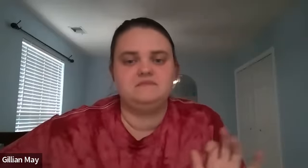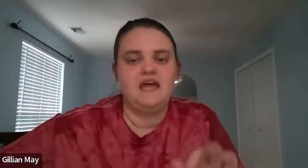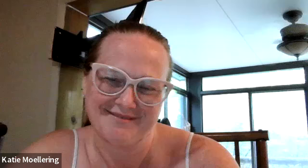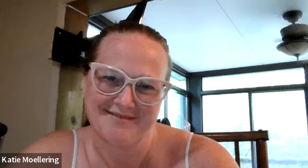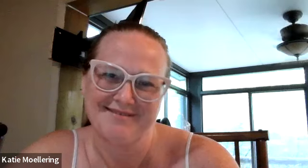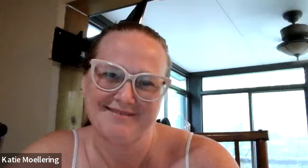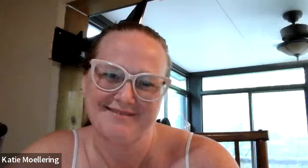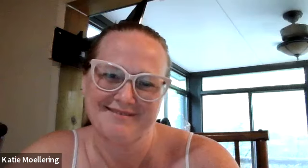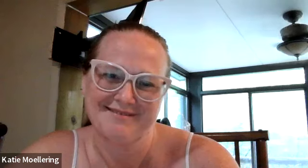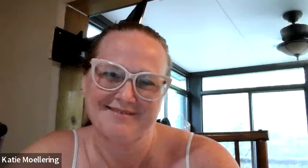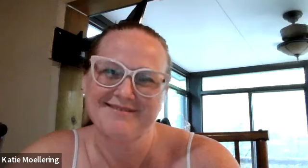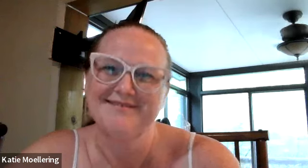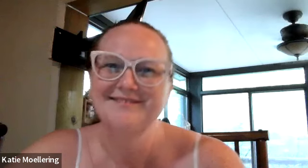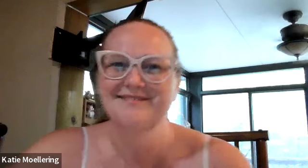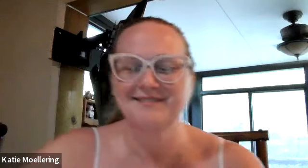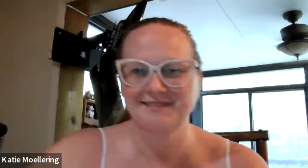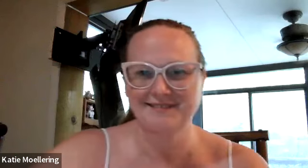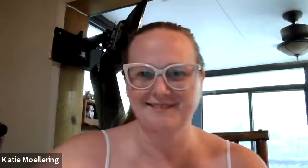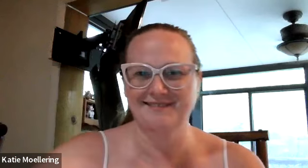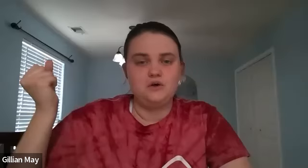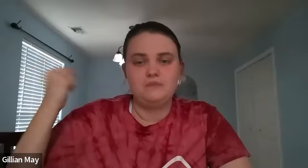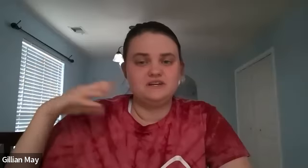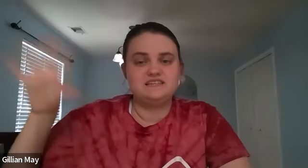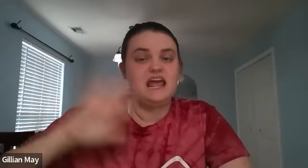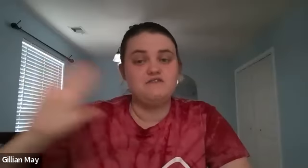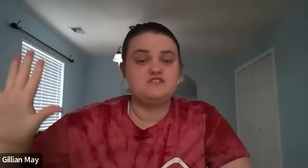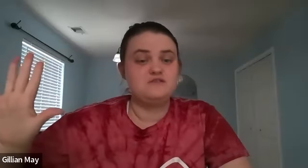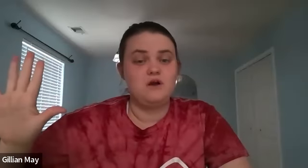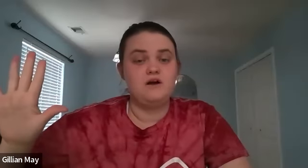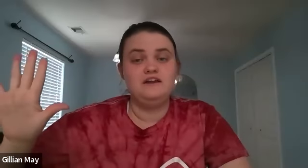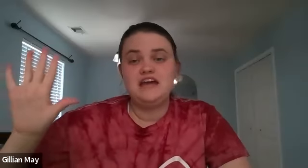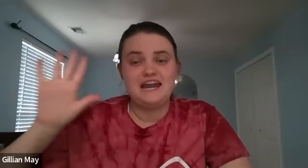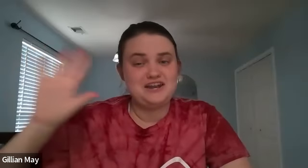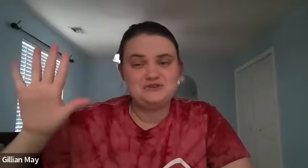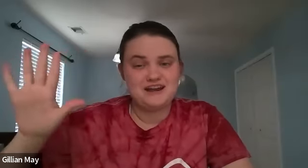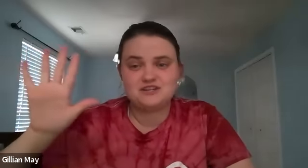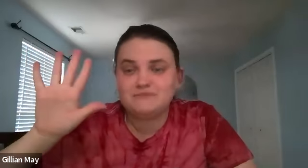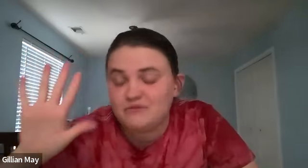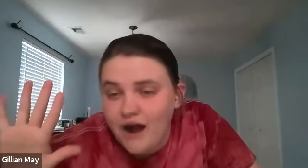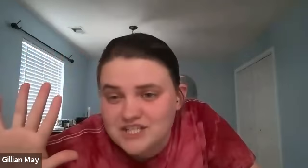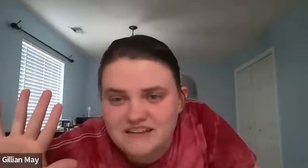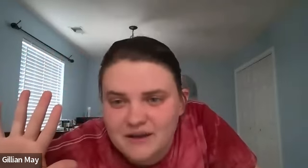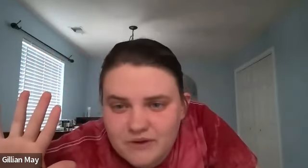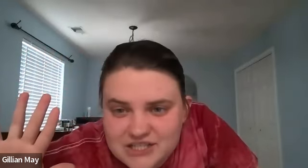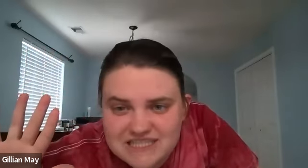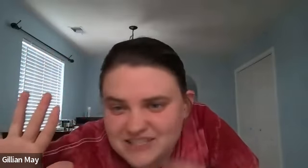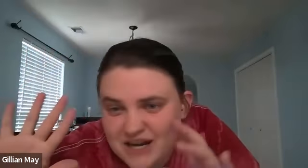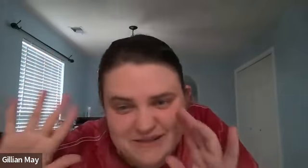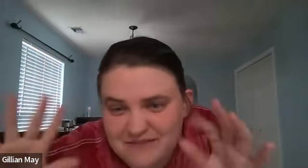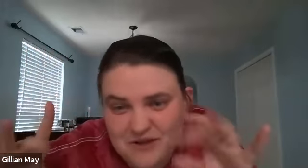I cannot, sorry, I had to stop signing with my right hand. I'm going to sign everything wrong. And I know you guys are going to be watching, like, what is she saying? Trying to see if you can